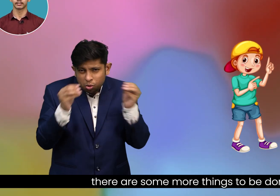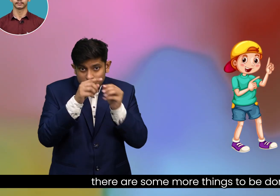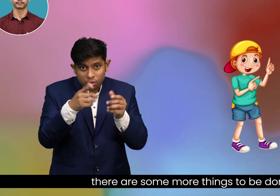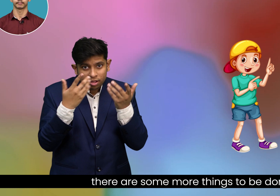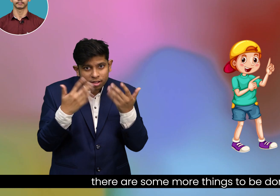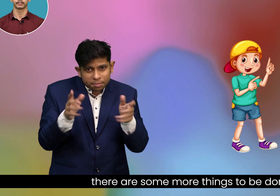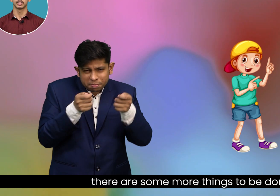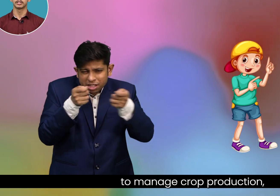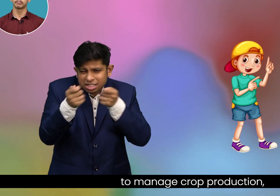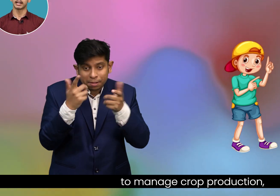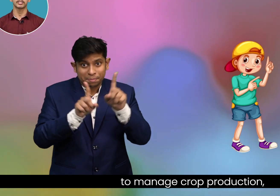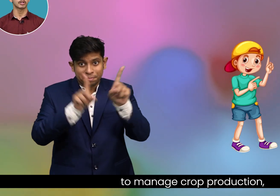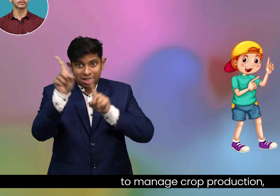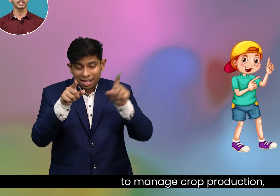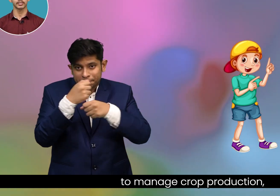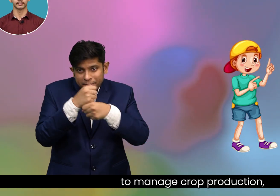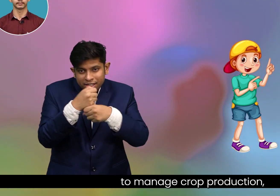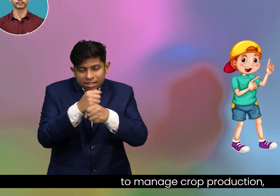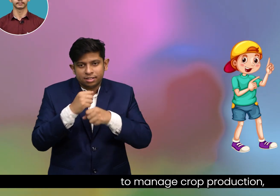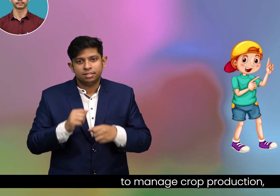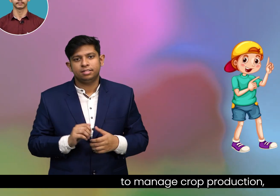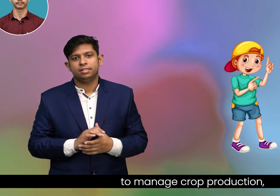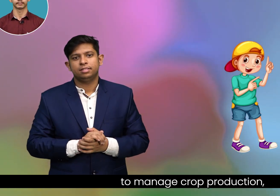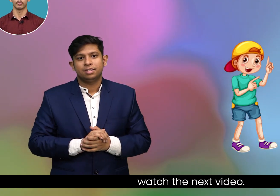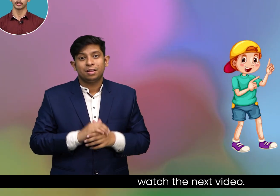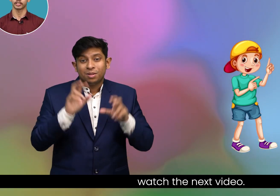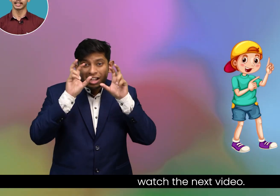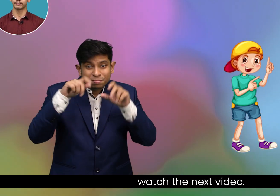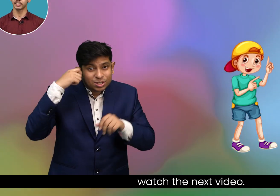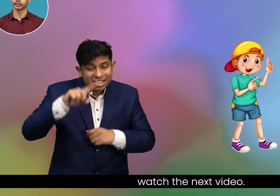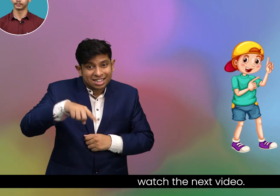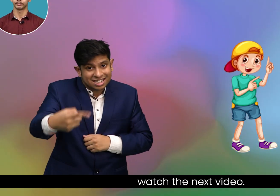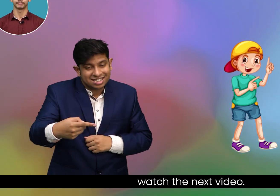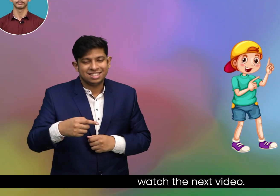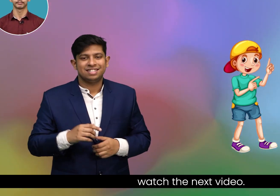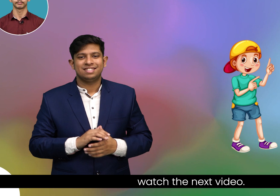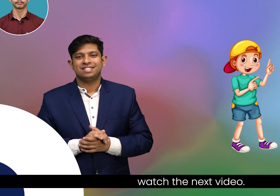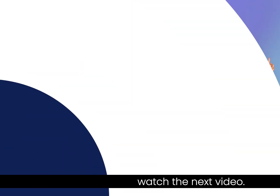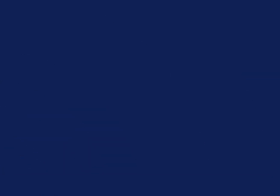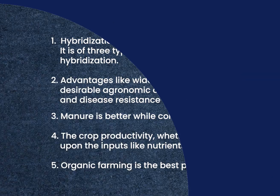to manage crop production. Watch the next video.